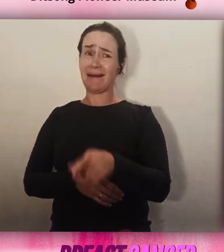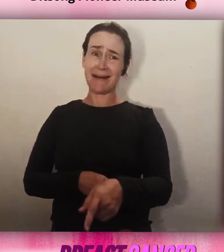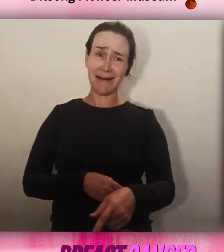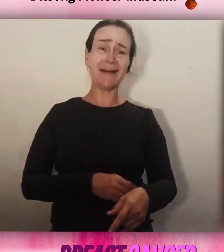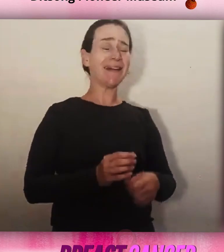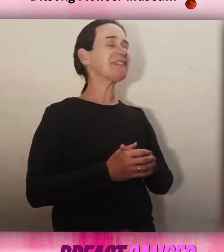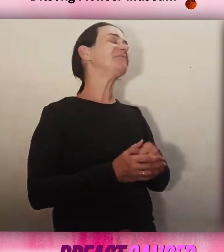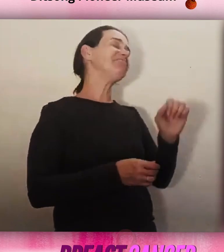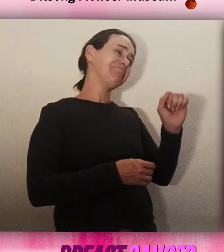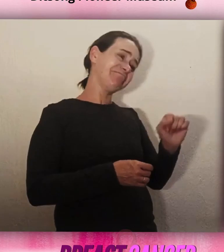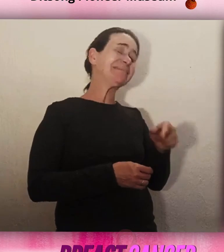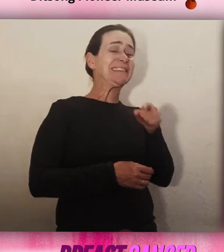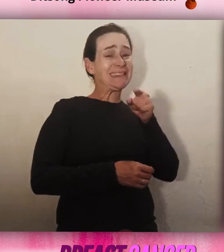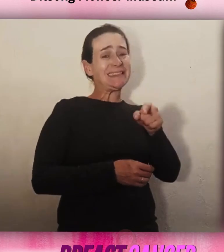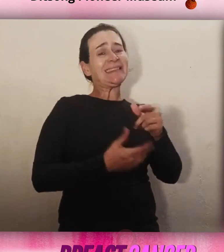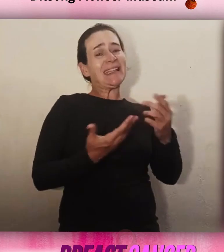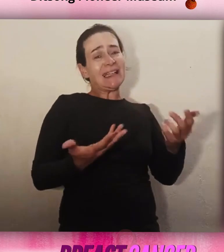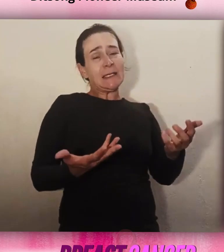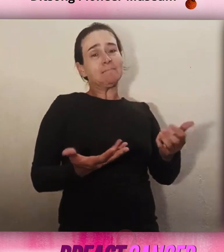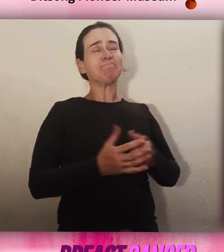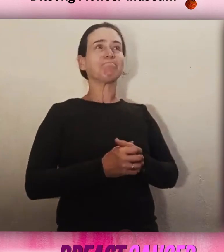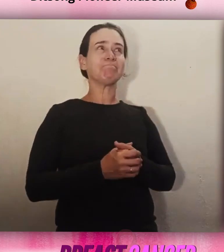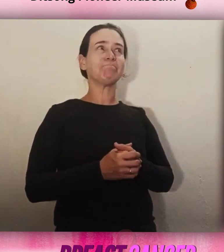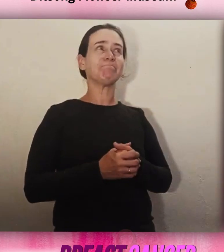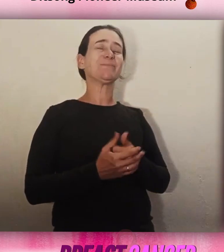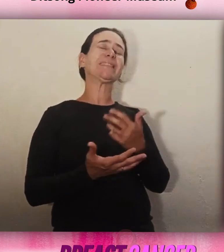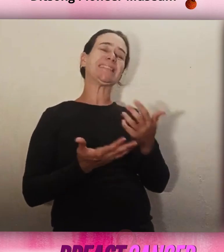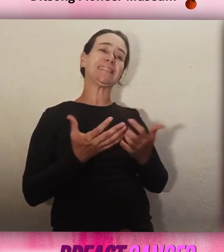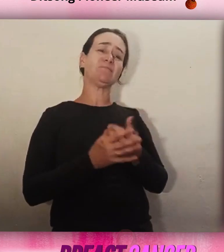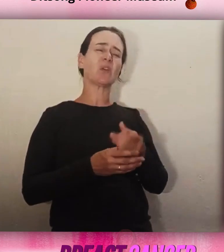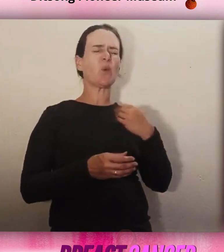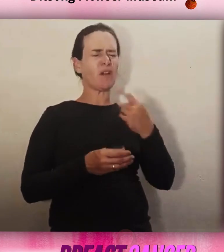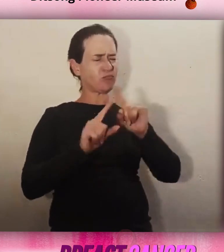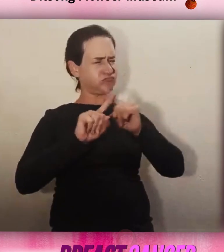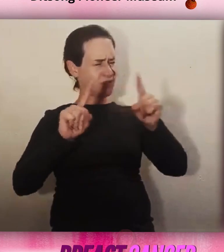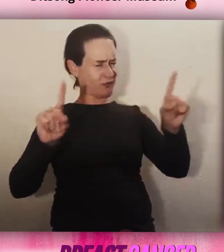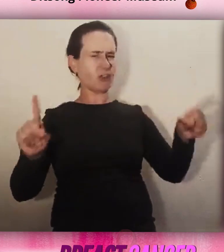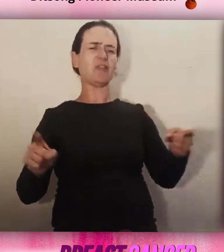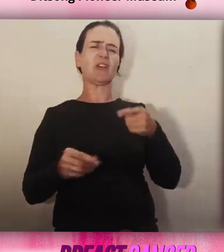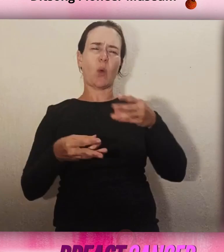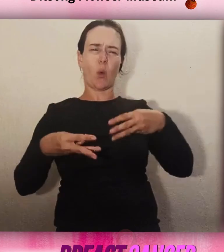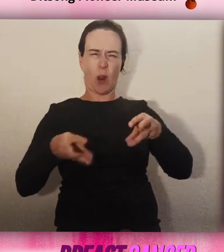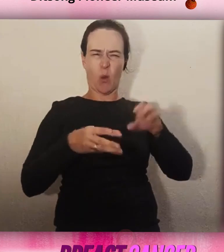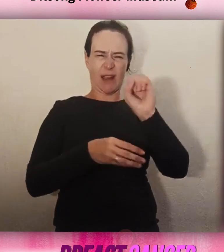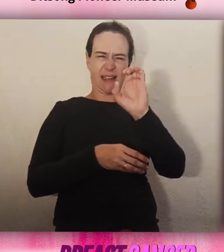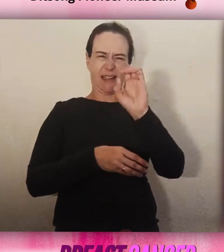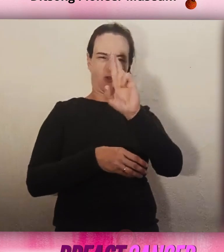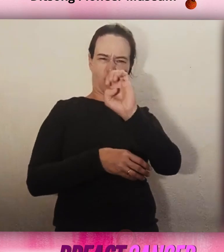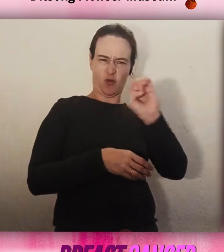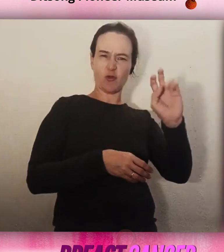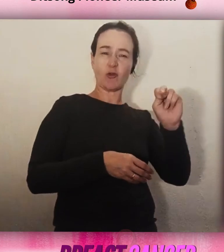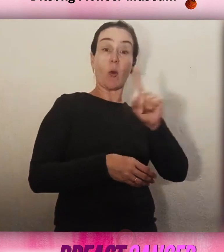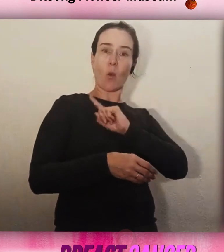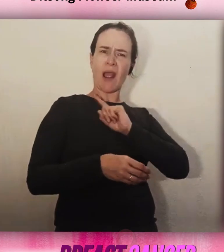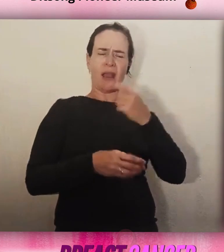and my needles privacy. and things. Yes, No, yes. no screenings. Let me give you an example. We have a lot of screenings